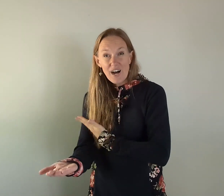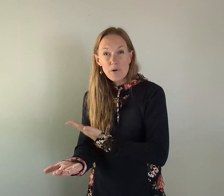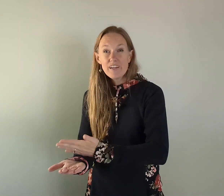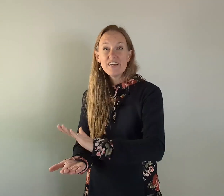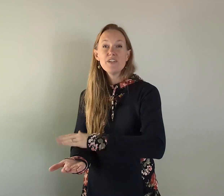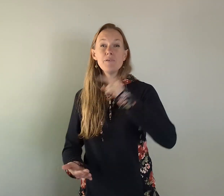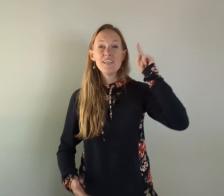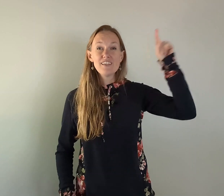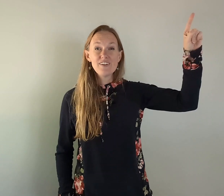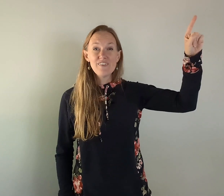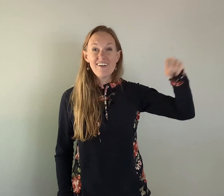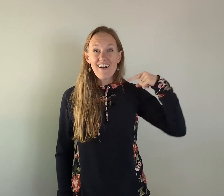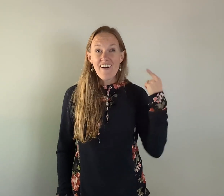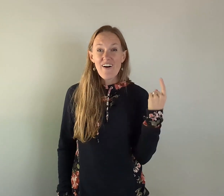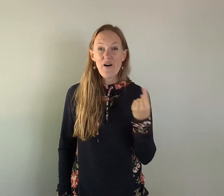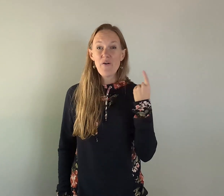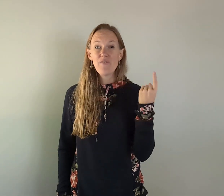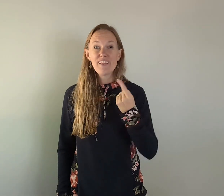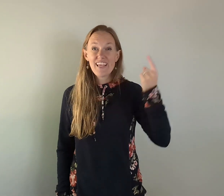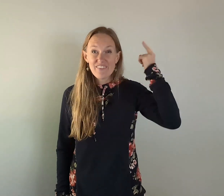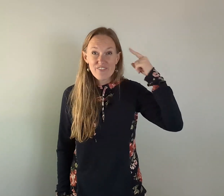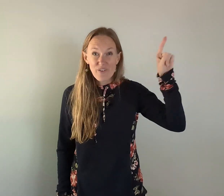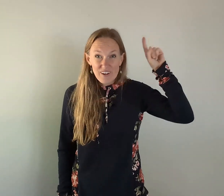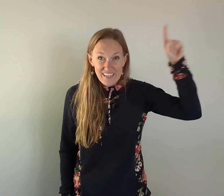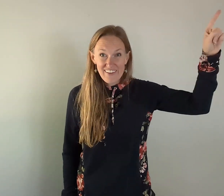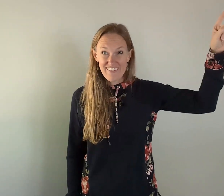song will be you, only for you.